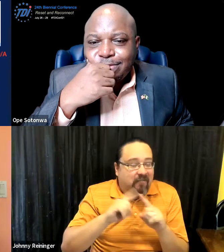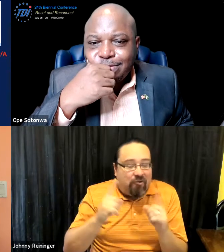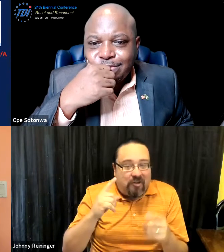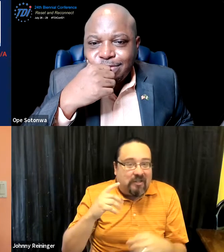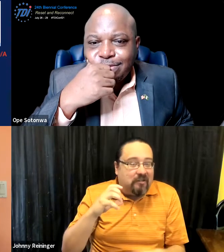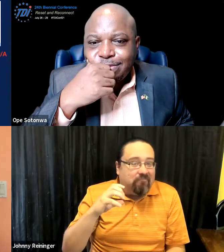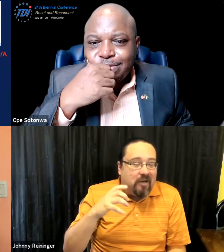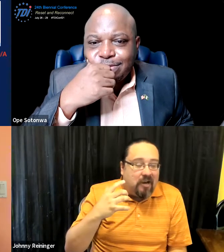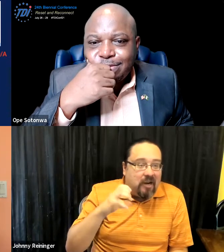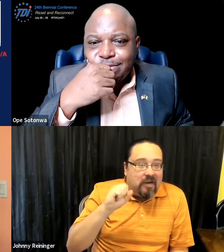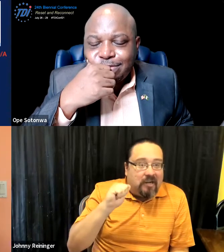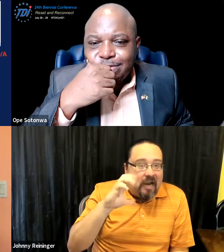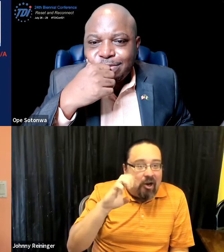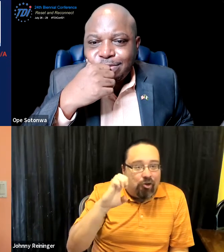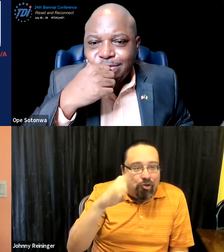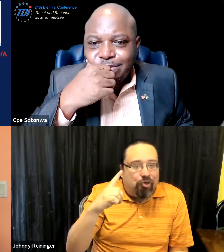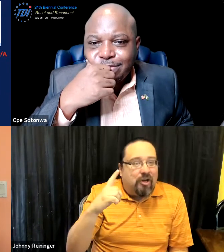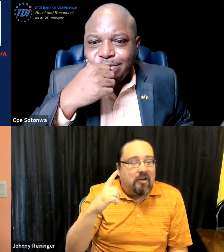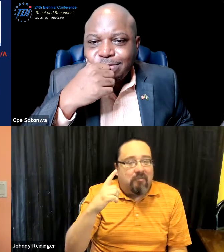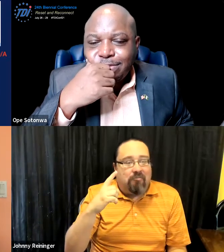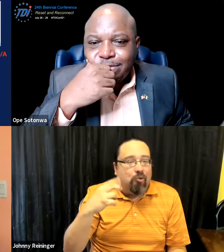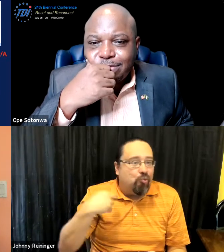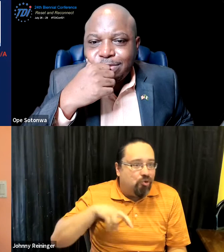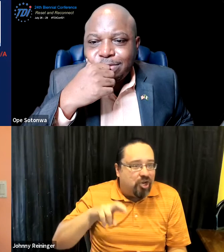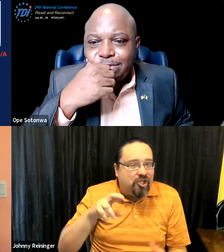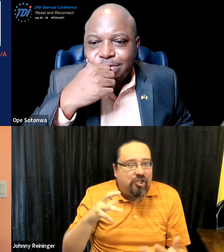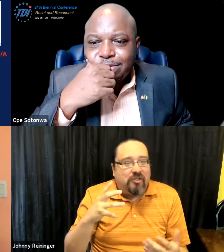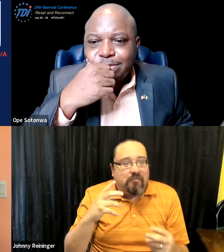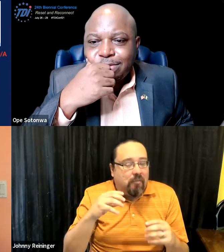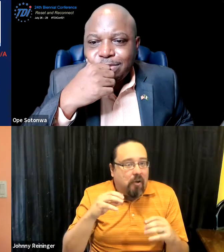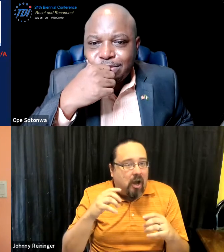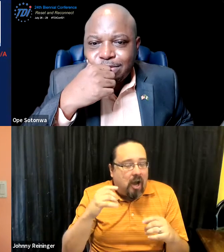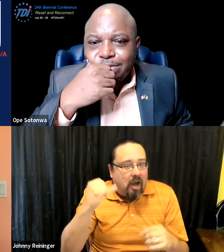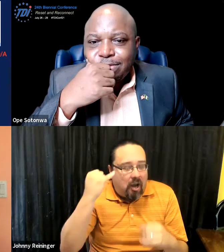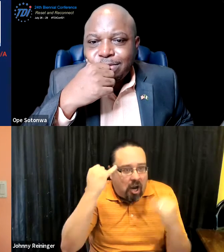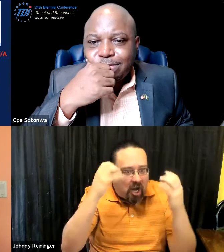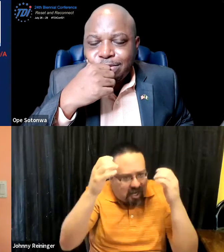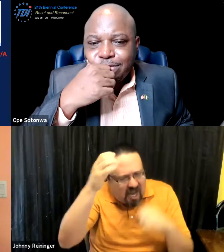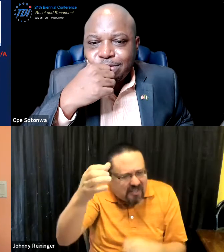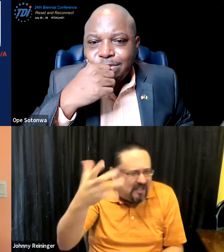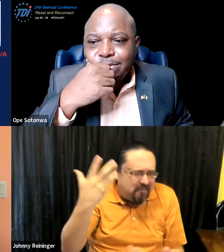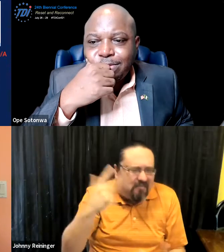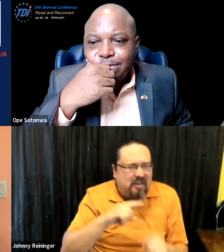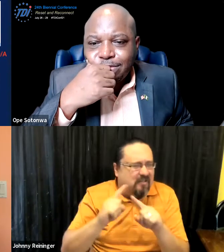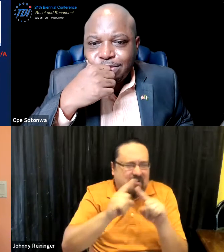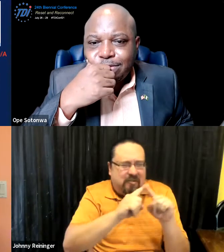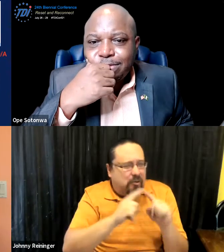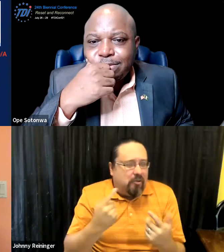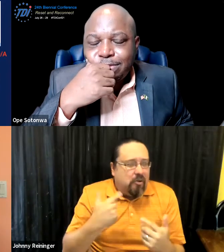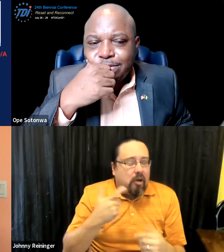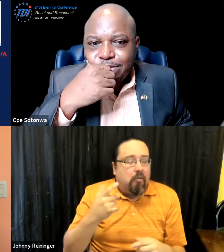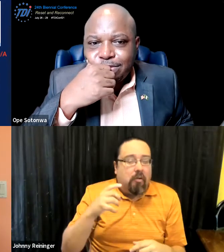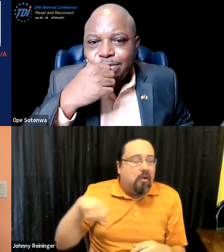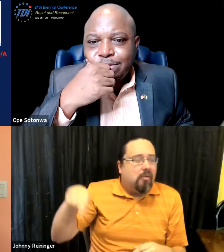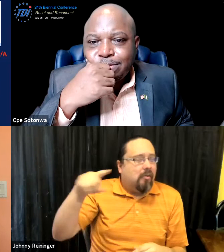different beliefs. We have different sacred religions and concepts that